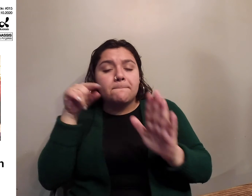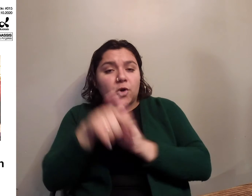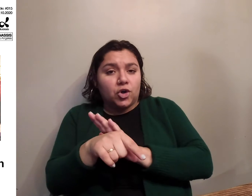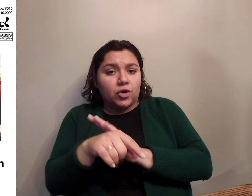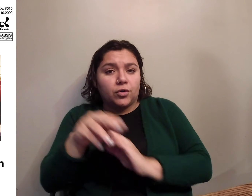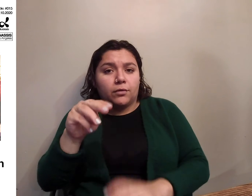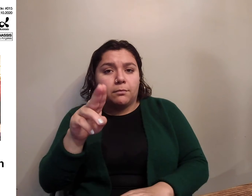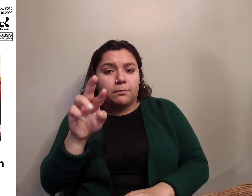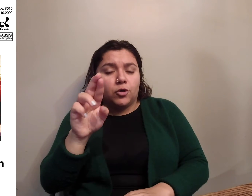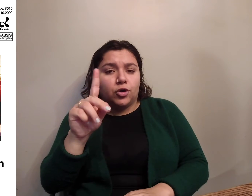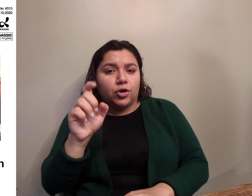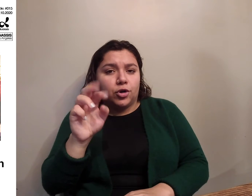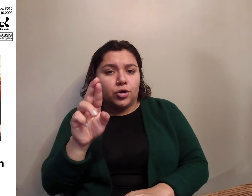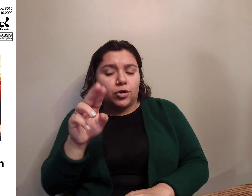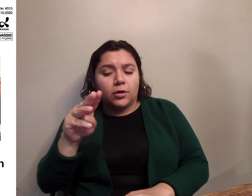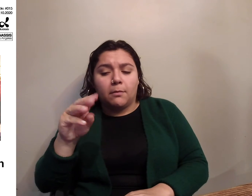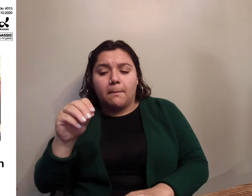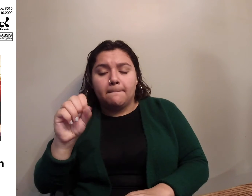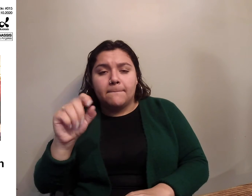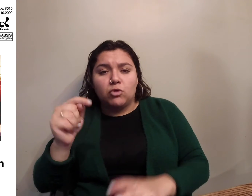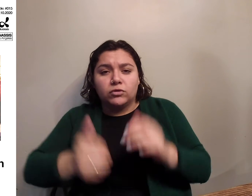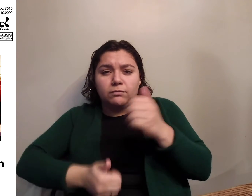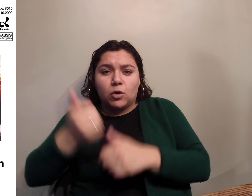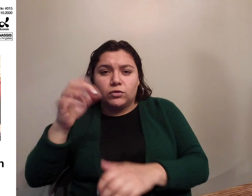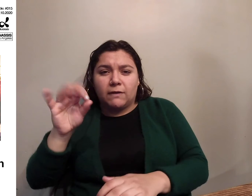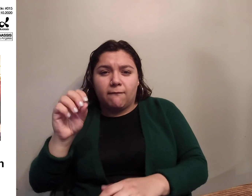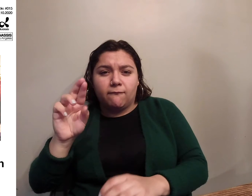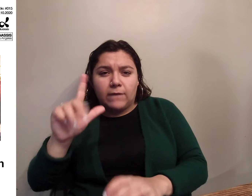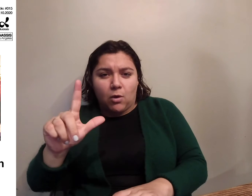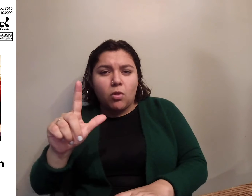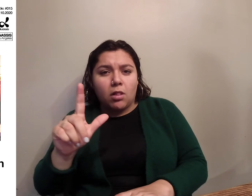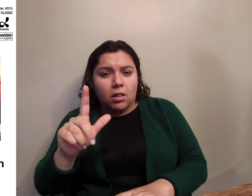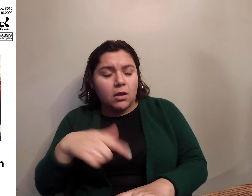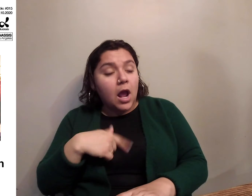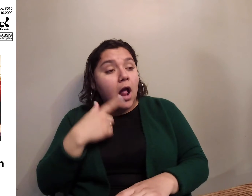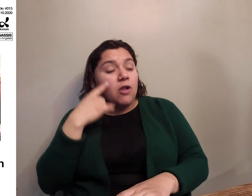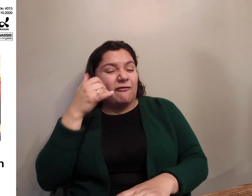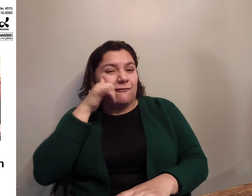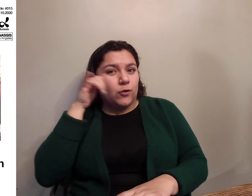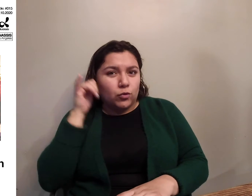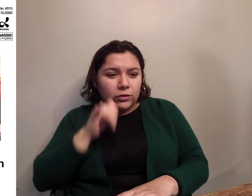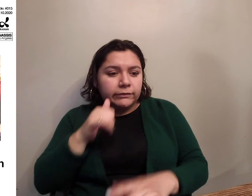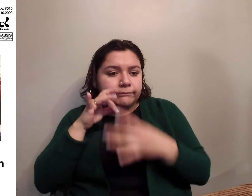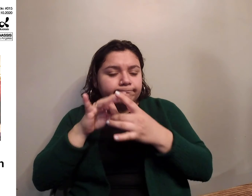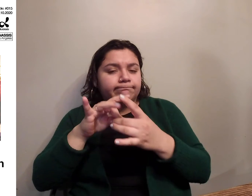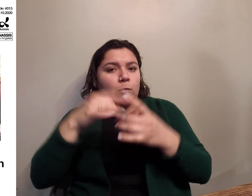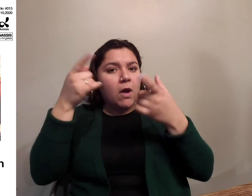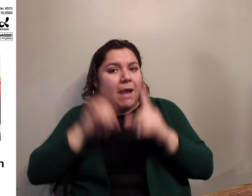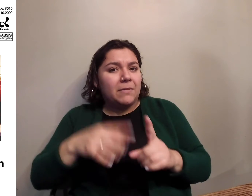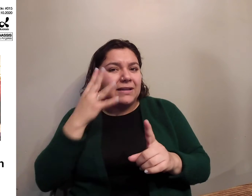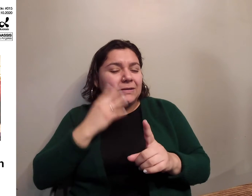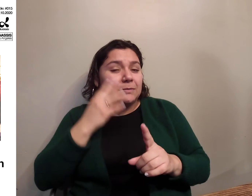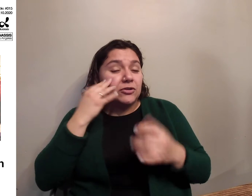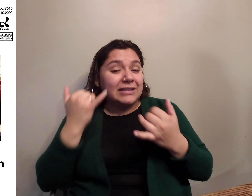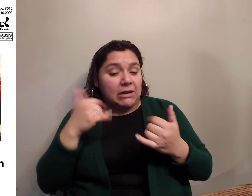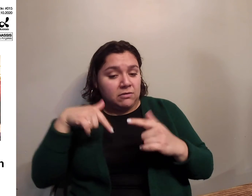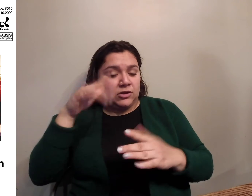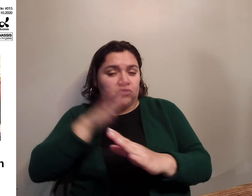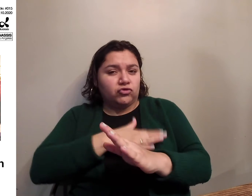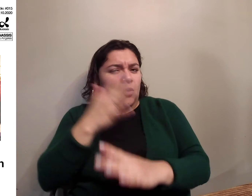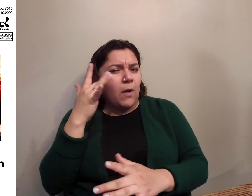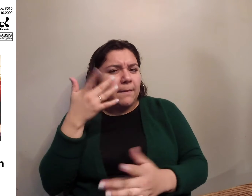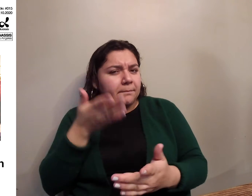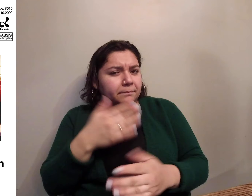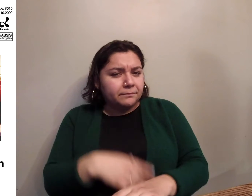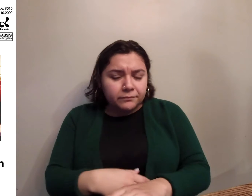forever associate what we're all going through now with this song. Yeah. How so?